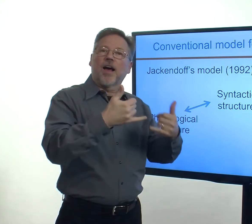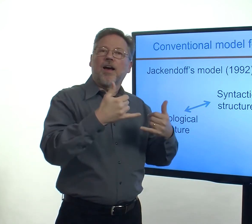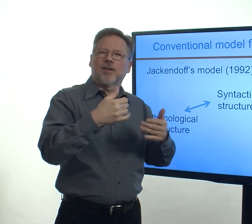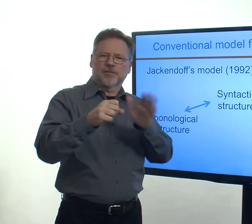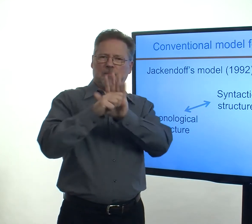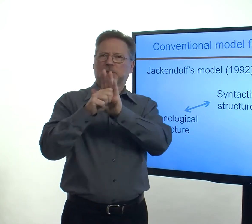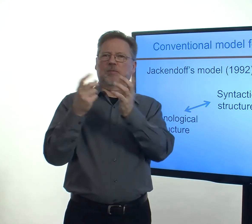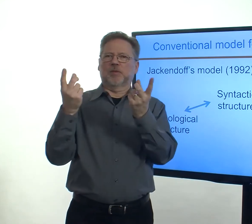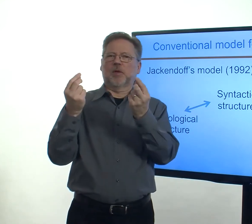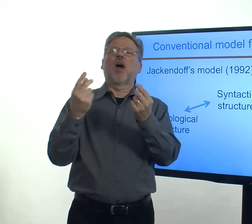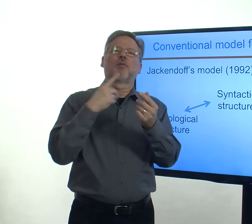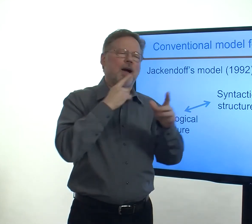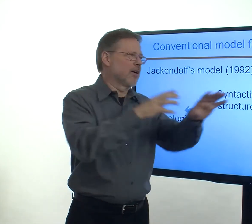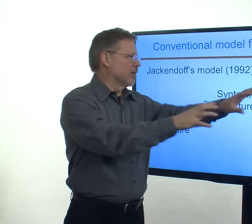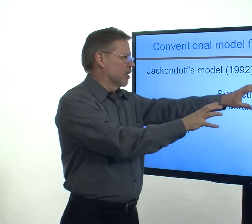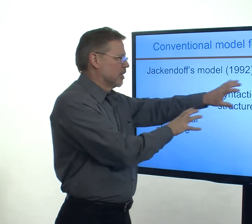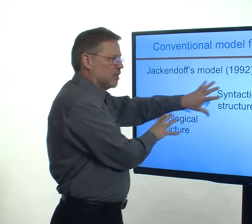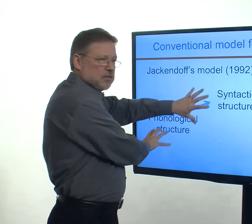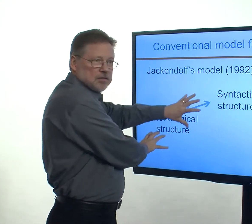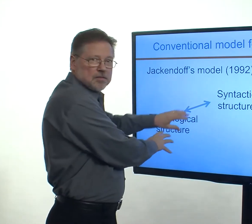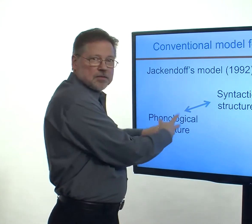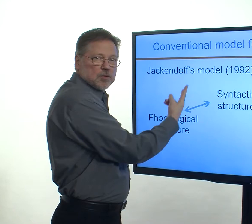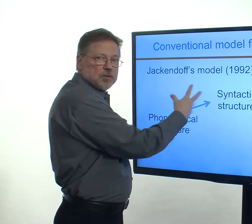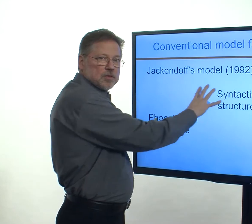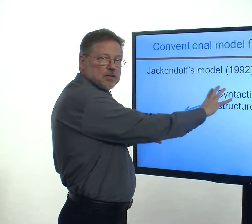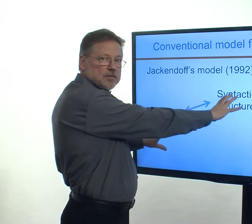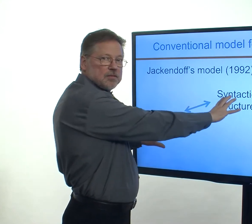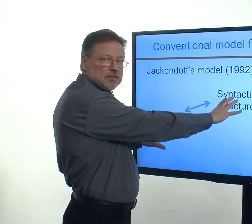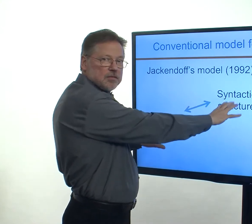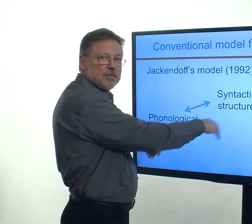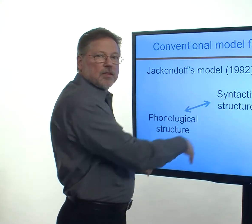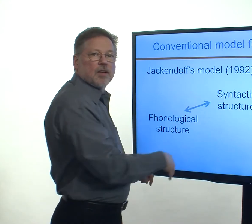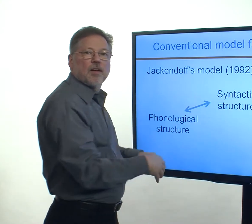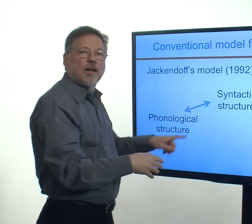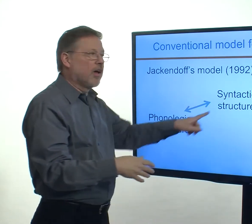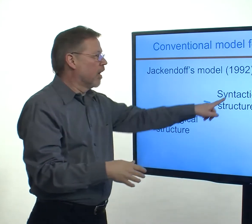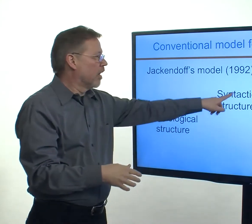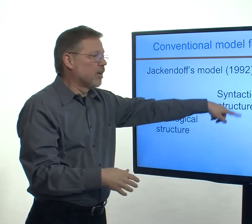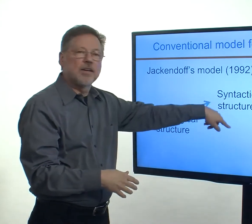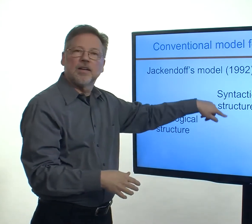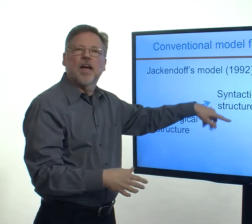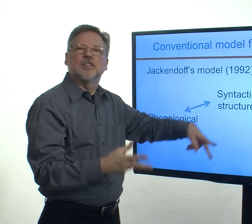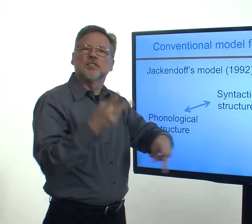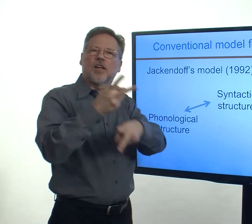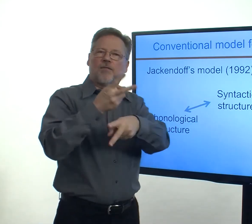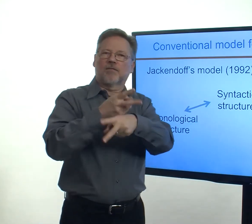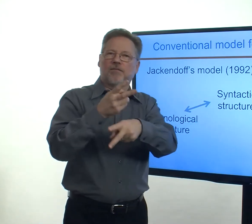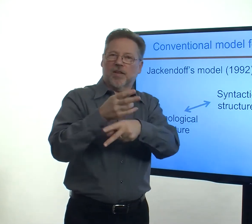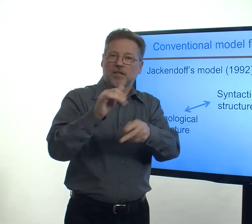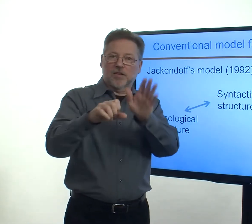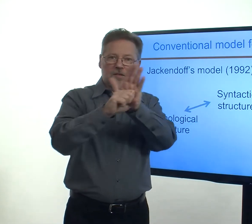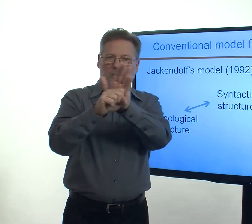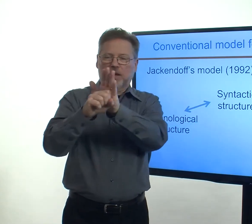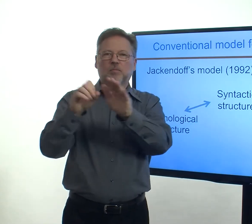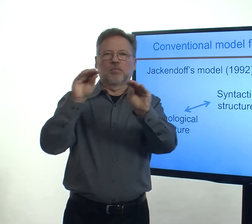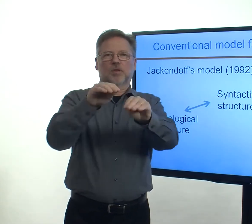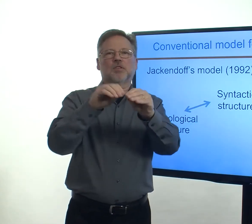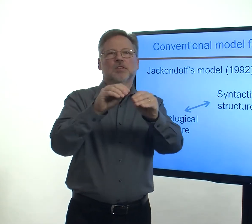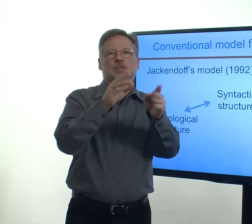corresponds to these parts of meaning. Now, those linguistic symbols are also used within these other two components. Syntactic